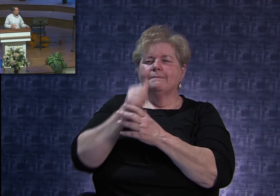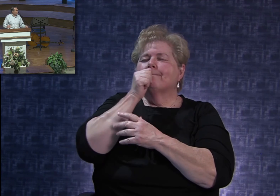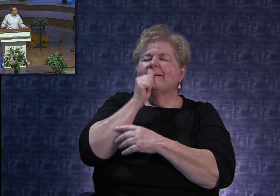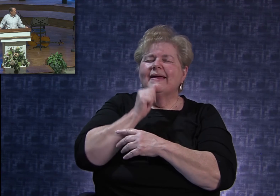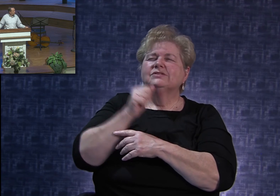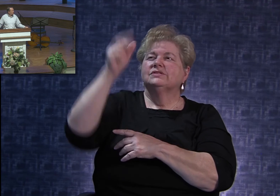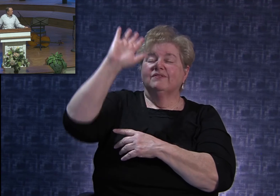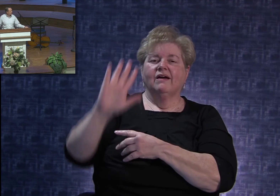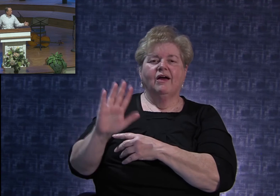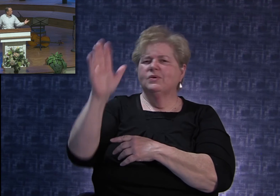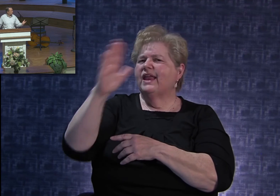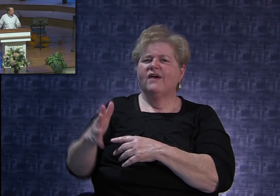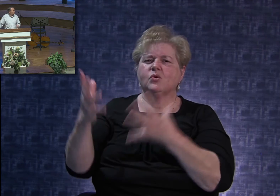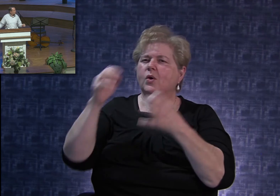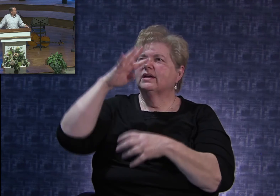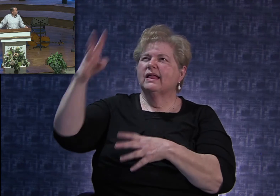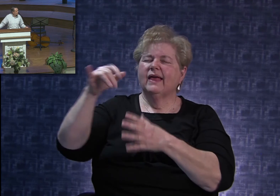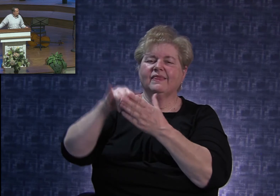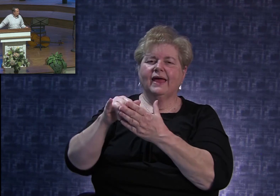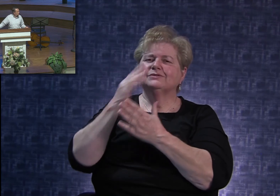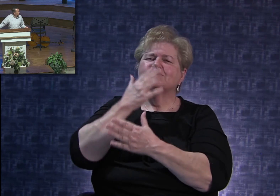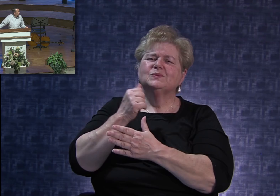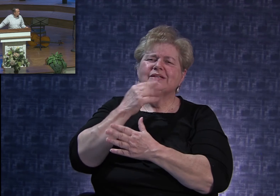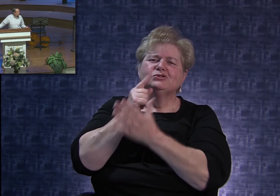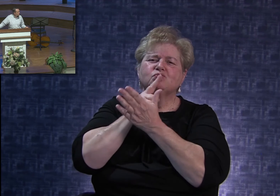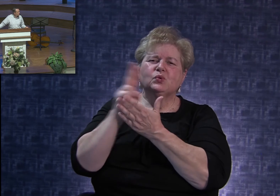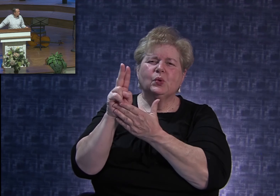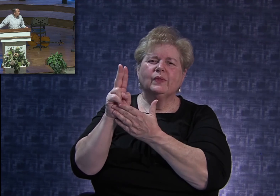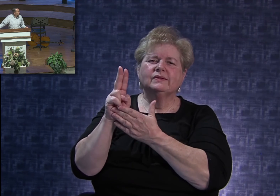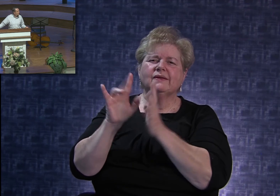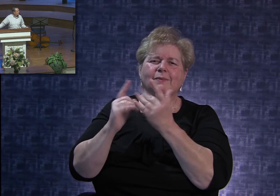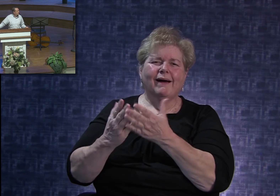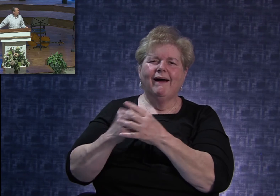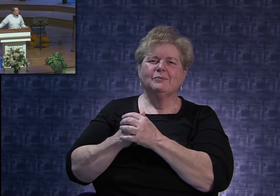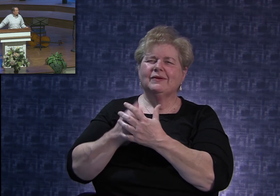long-suffering of God. We never want to neglect those rich and sweet truths of Scripture.